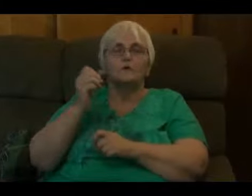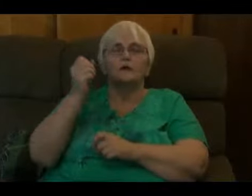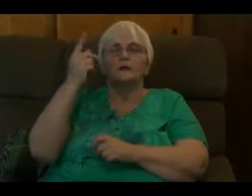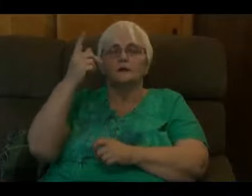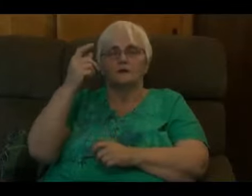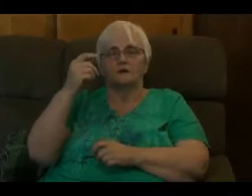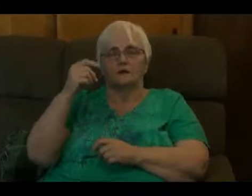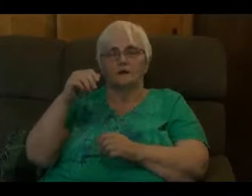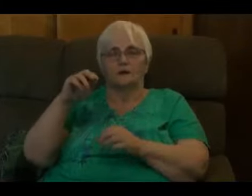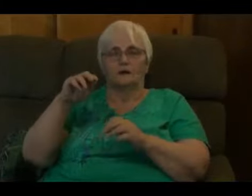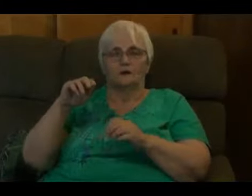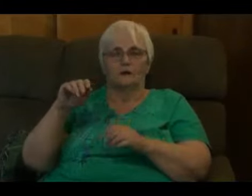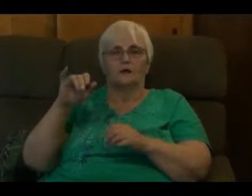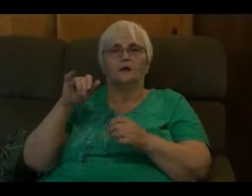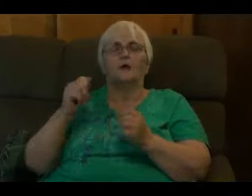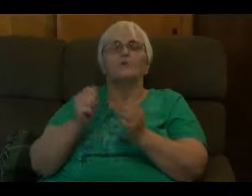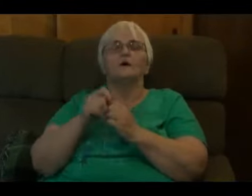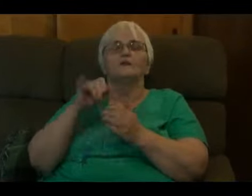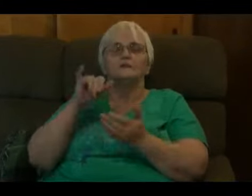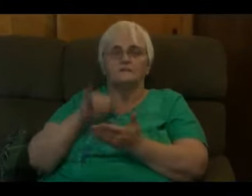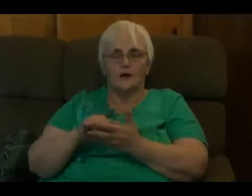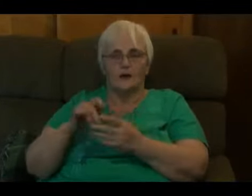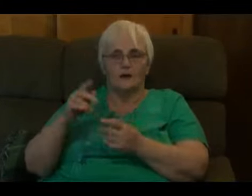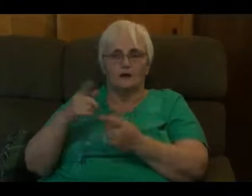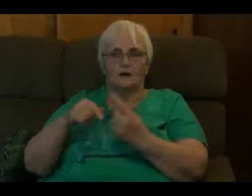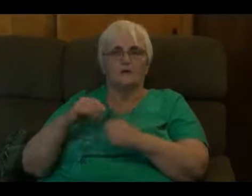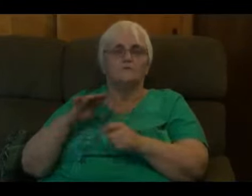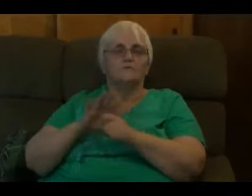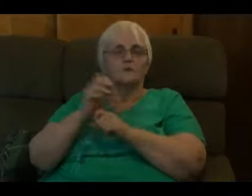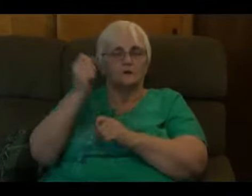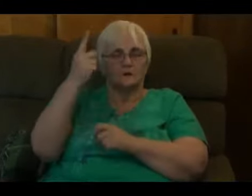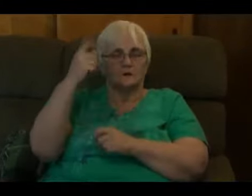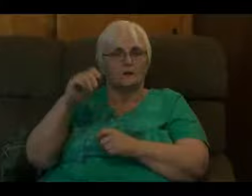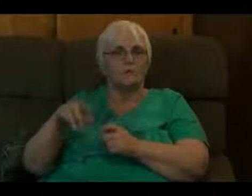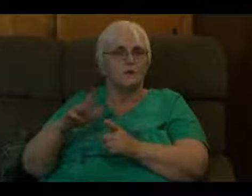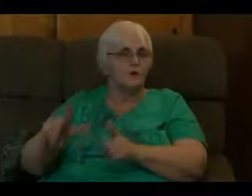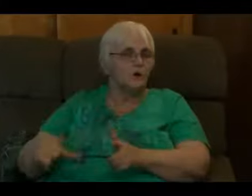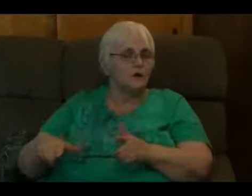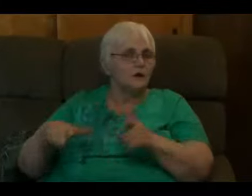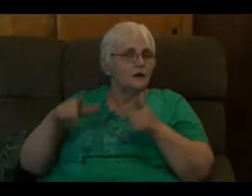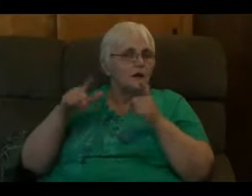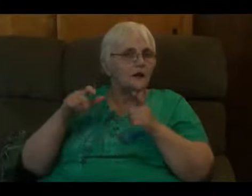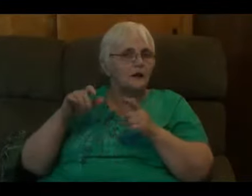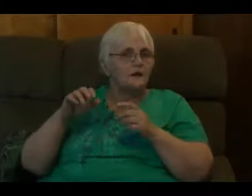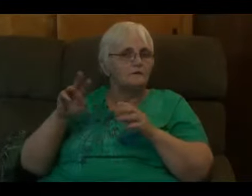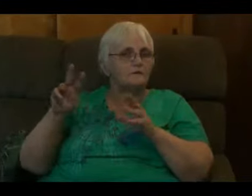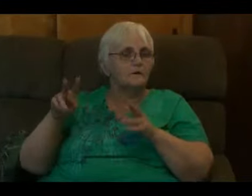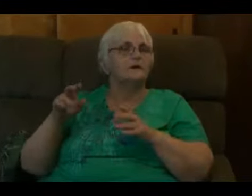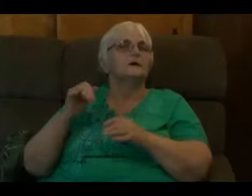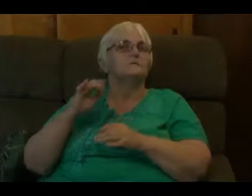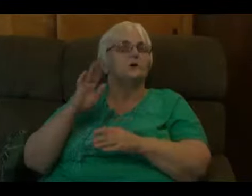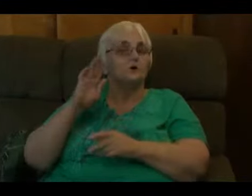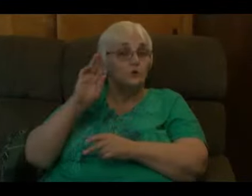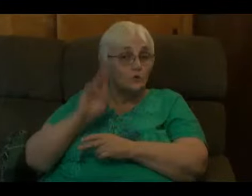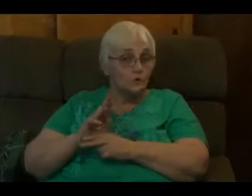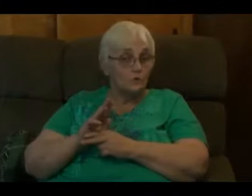Okay, with that comes clarity. When your life is being used for what it